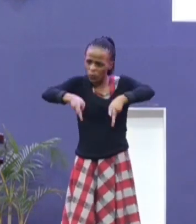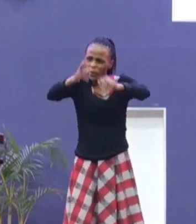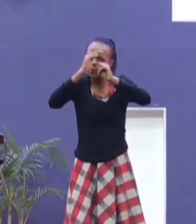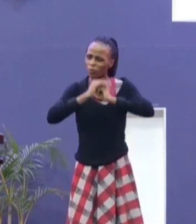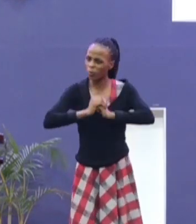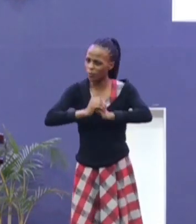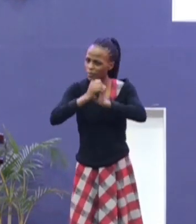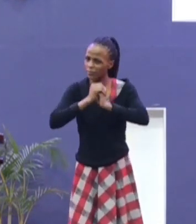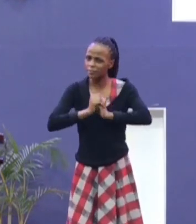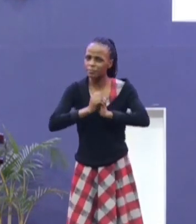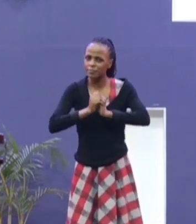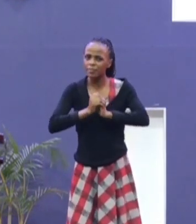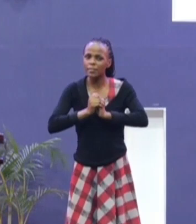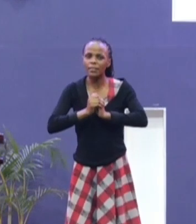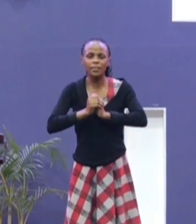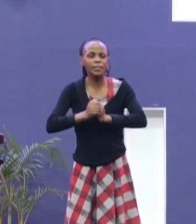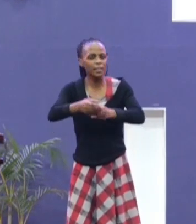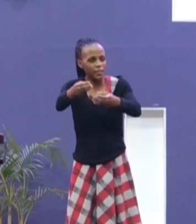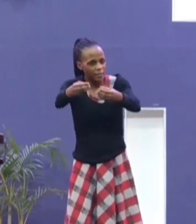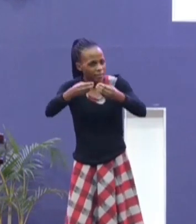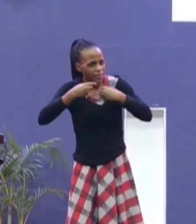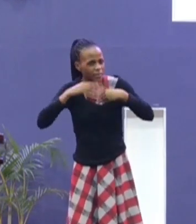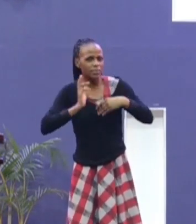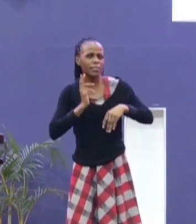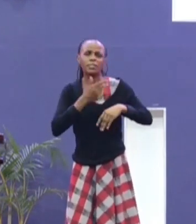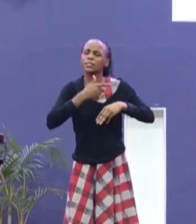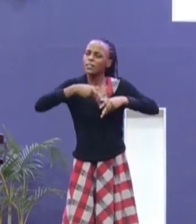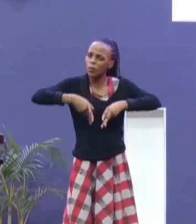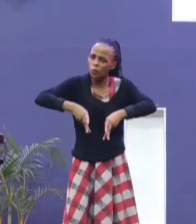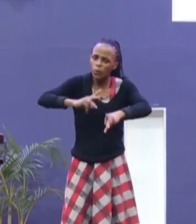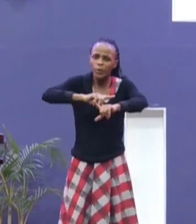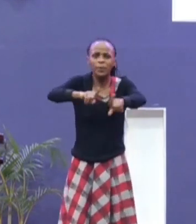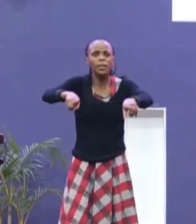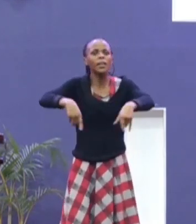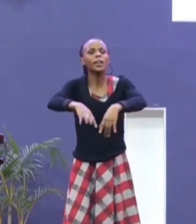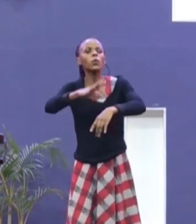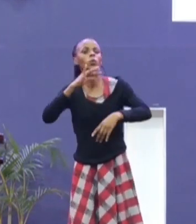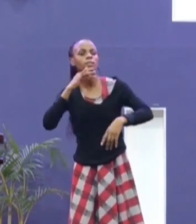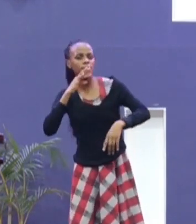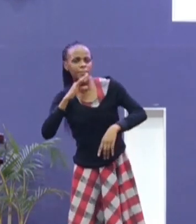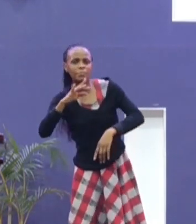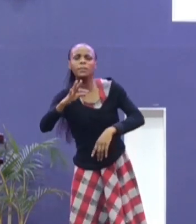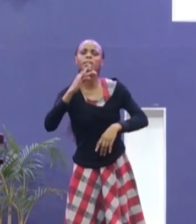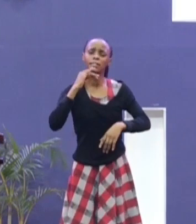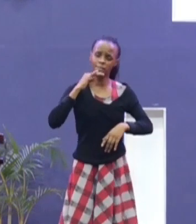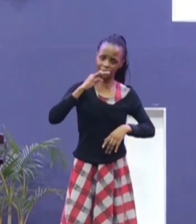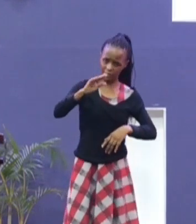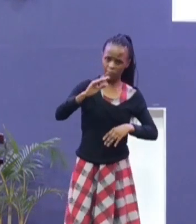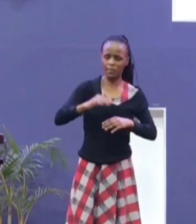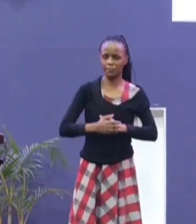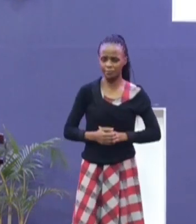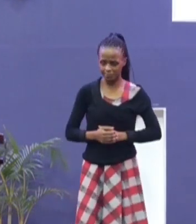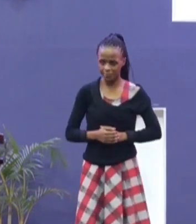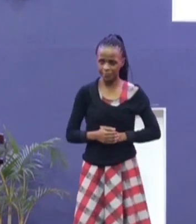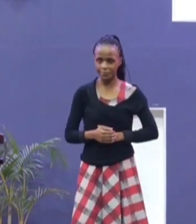a way of worship. Butuwa bwe tuwogera, bwe tukola ebintu, bwe tweconductinga. It gives us our conduct